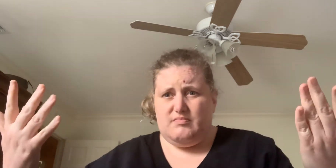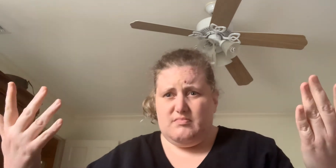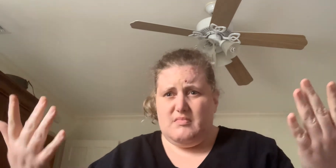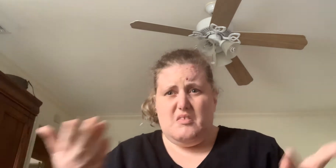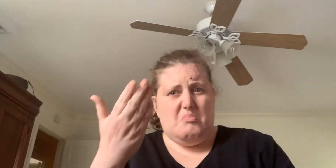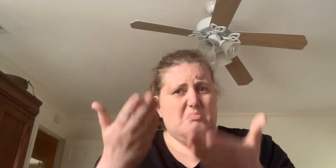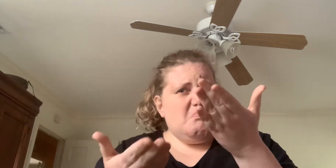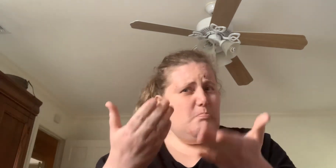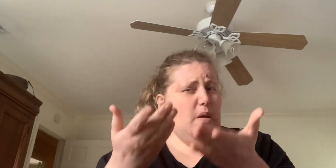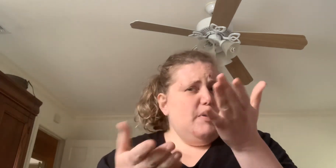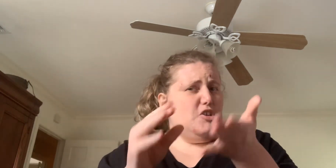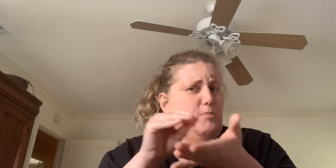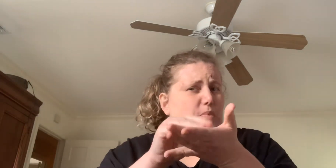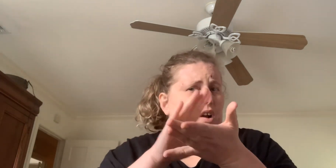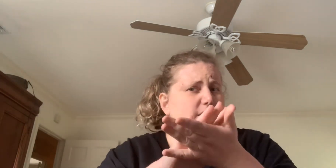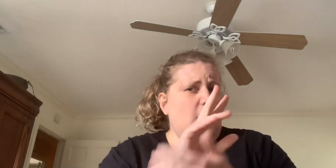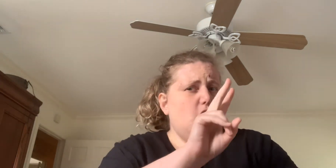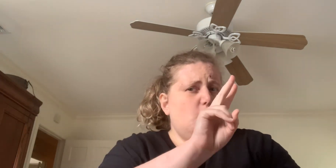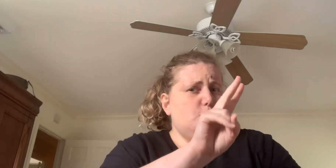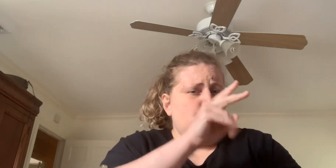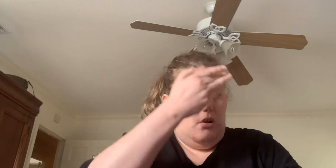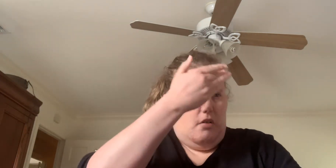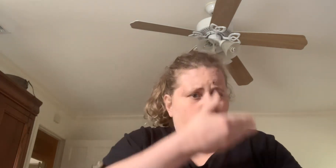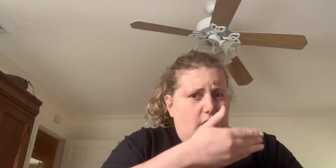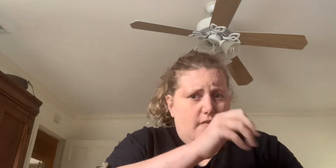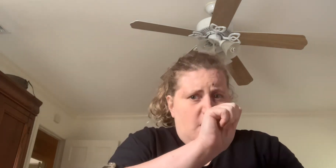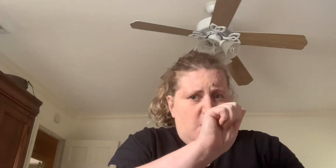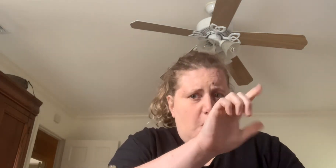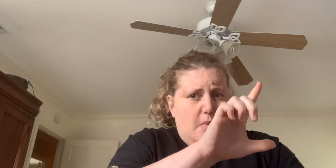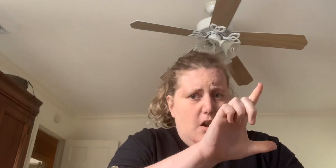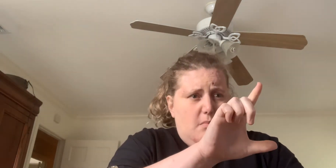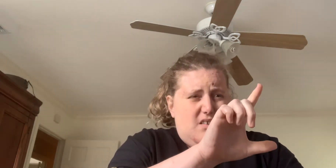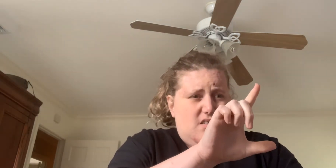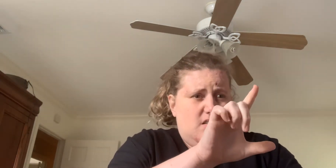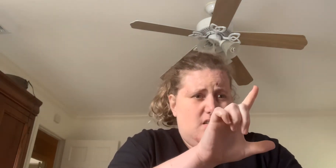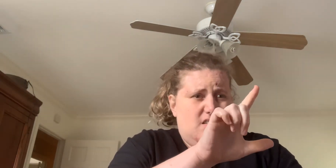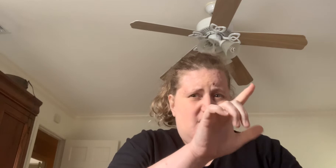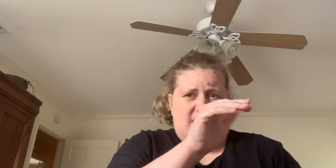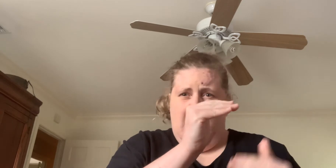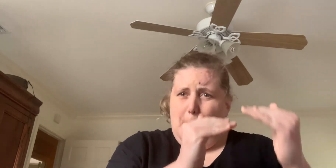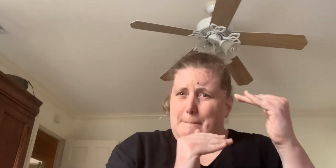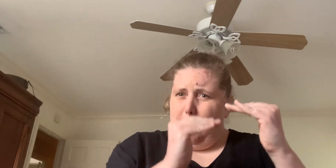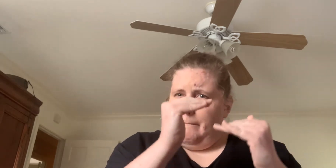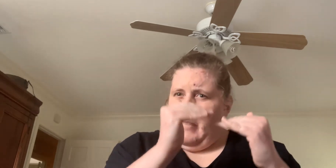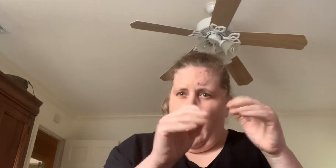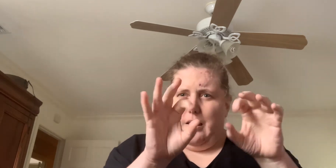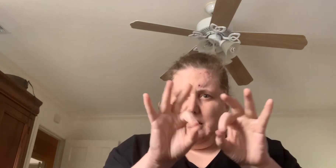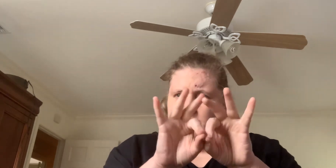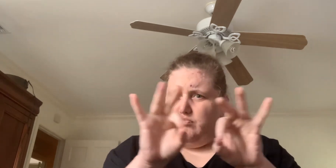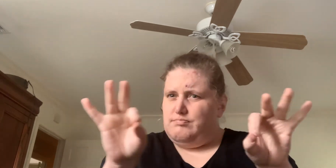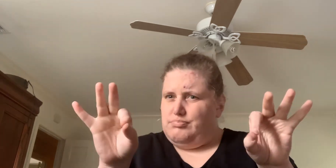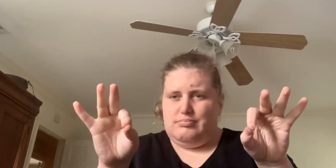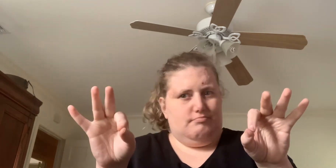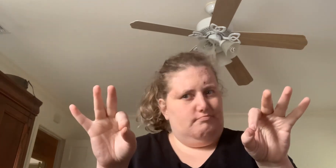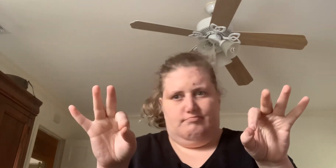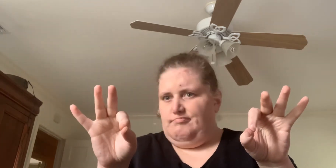Now, if we put a 2 here, that doesn't actually balance our oxygens. We would still need to add something